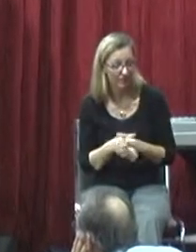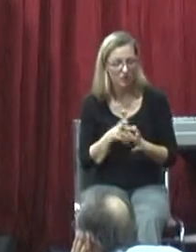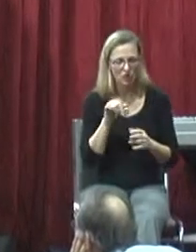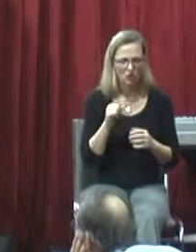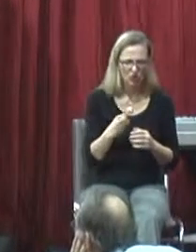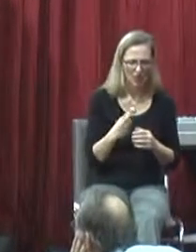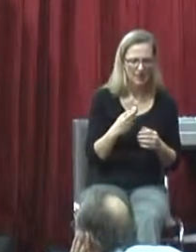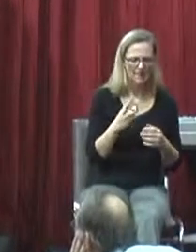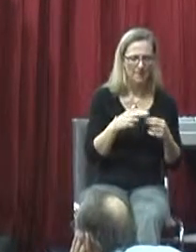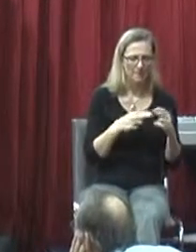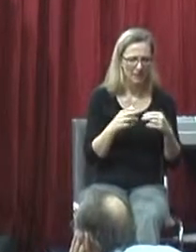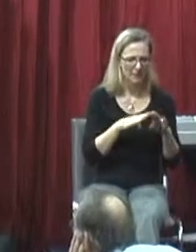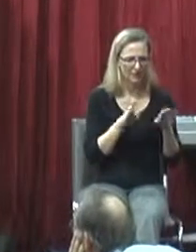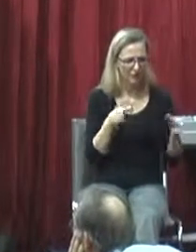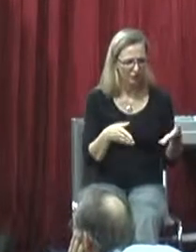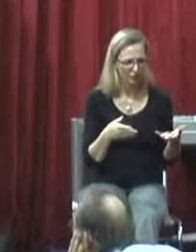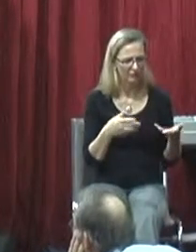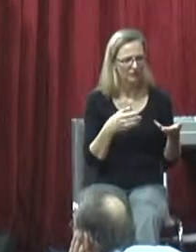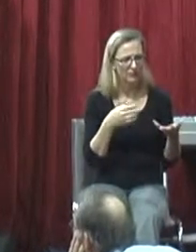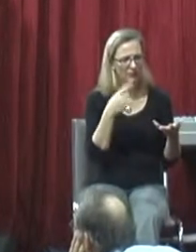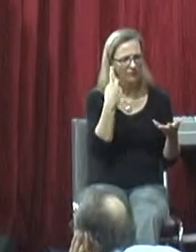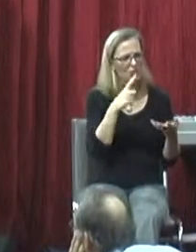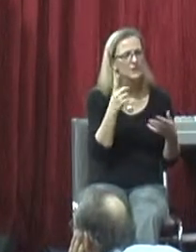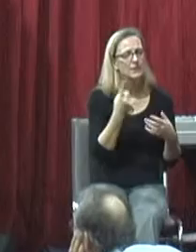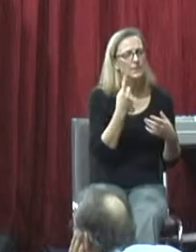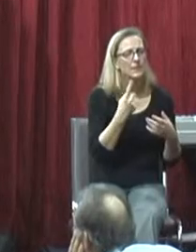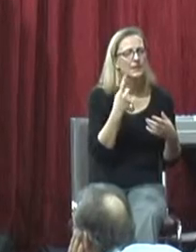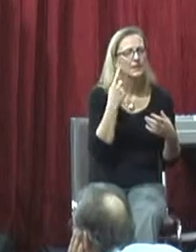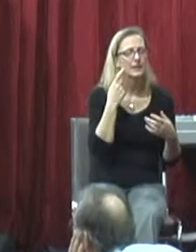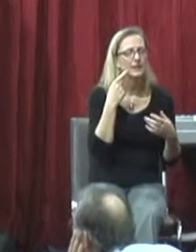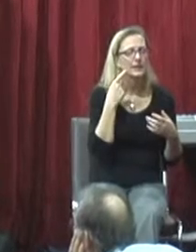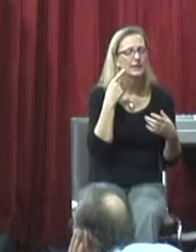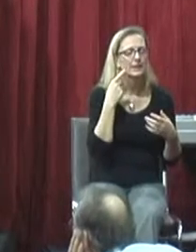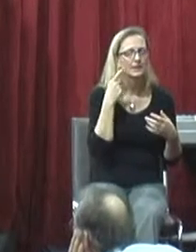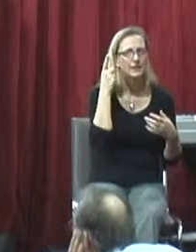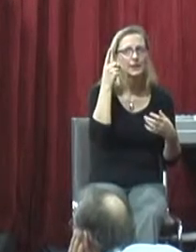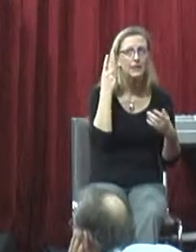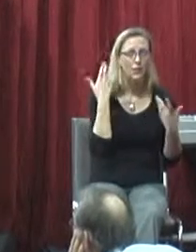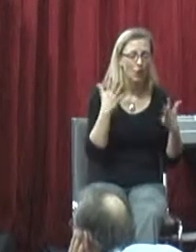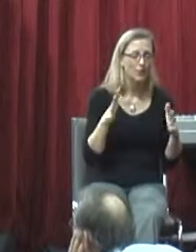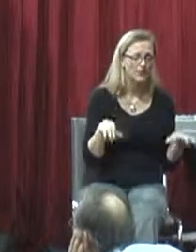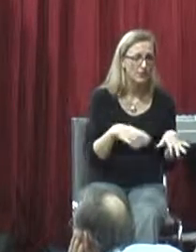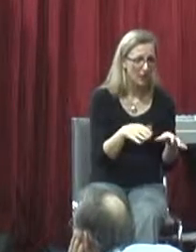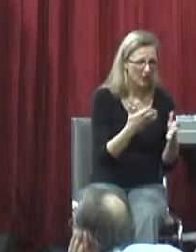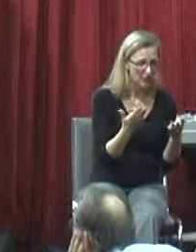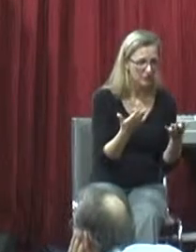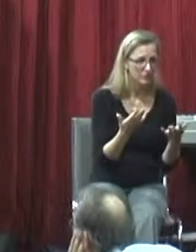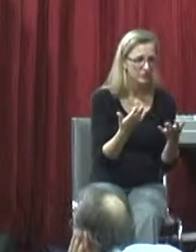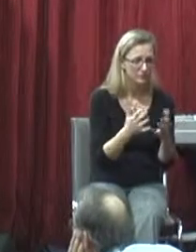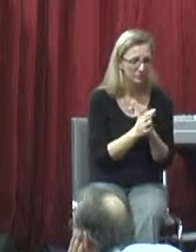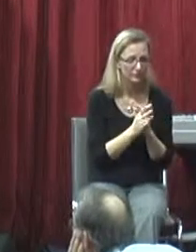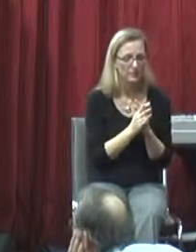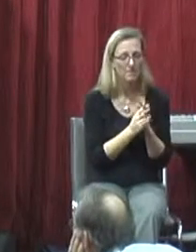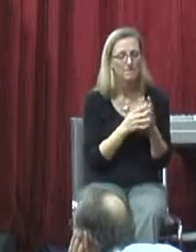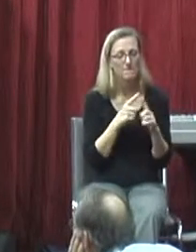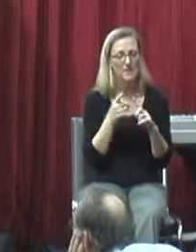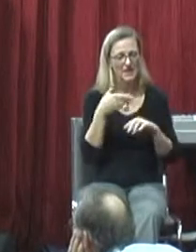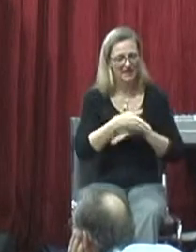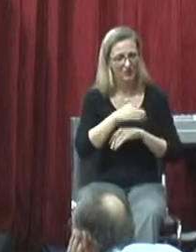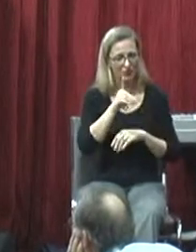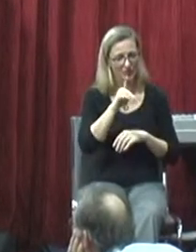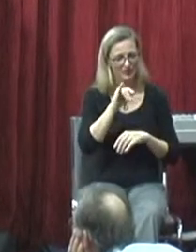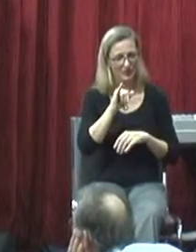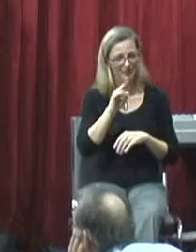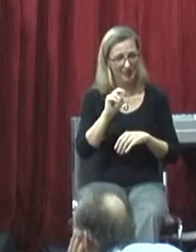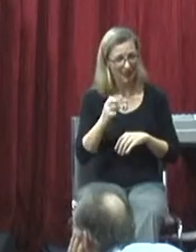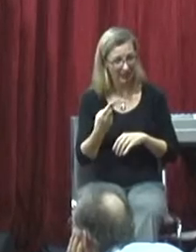thanksgiving for something that God had already done. He delivered him from Esau. But here, after the incident with Dinah, Jacob was not in a thankful